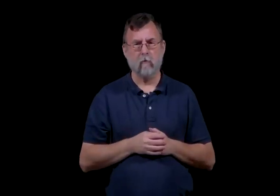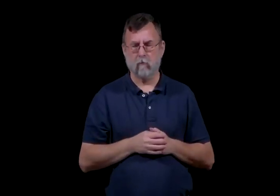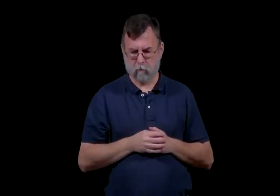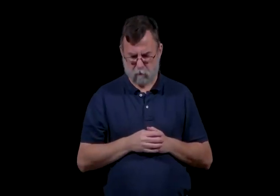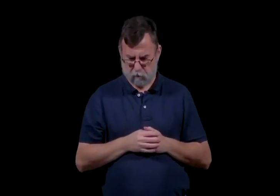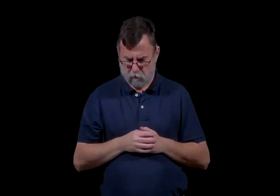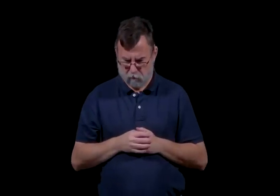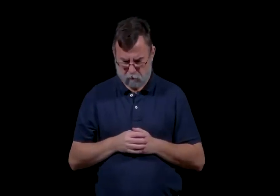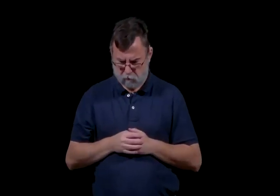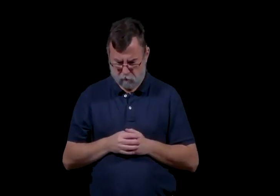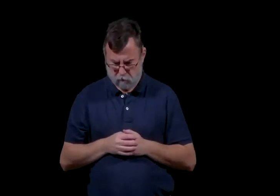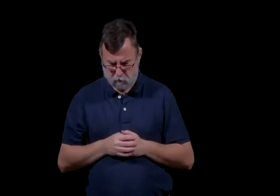always.